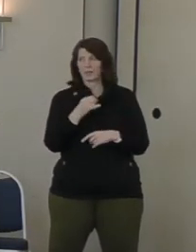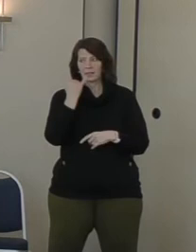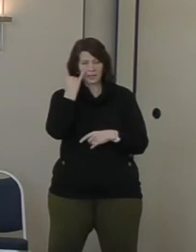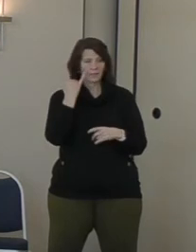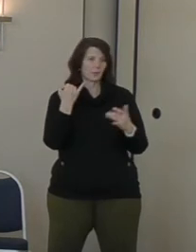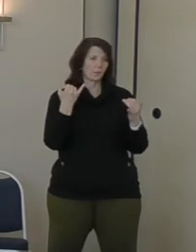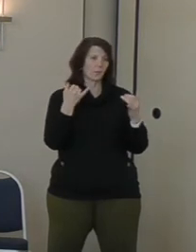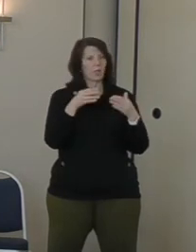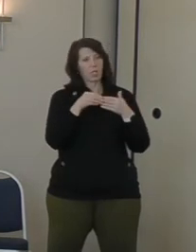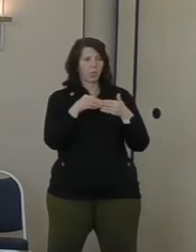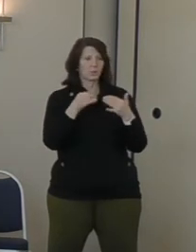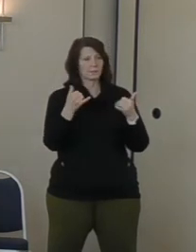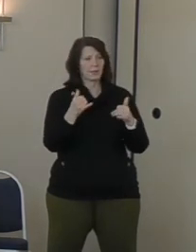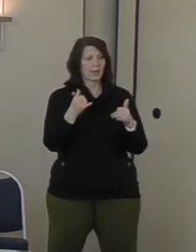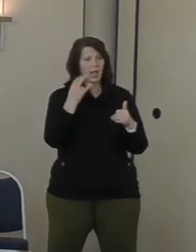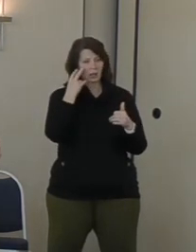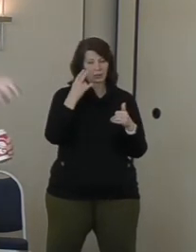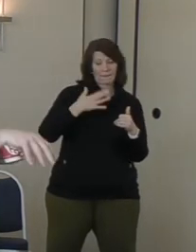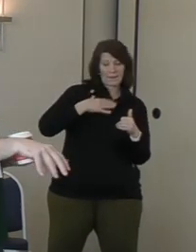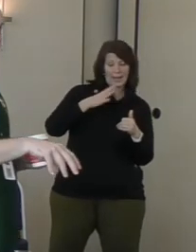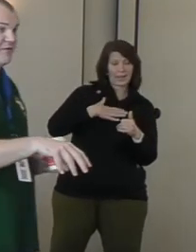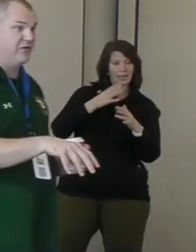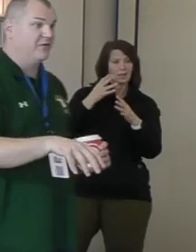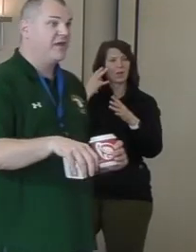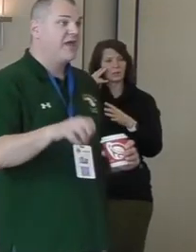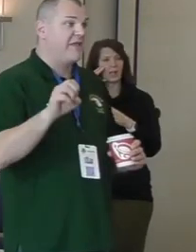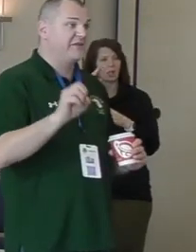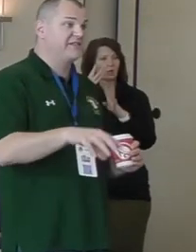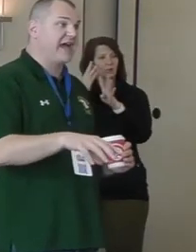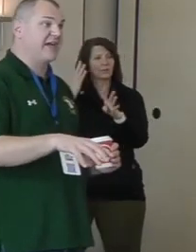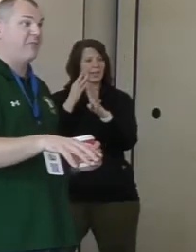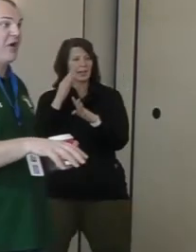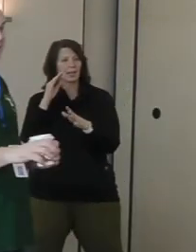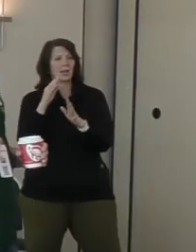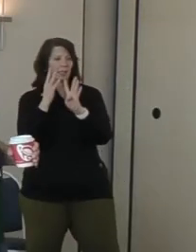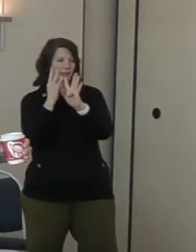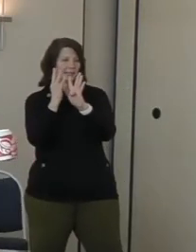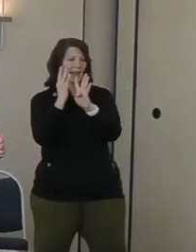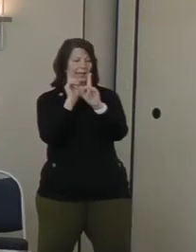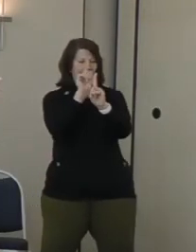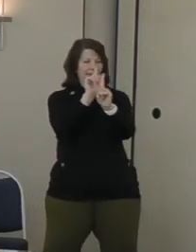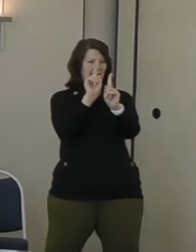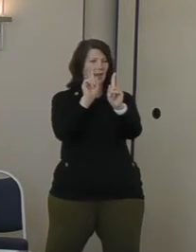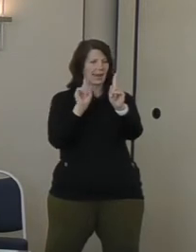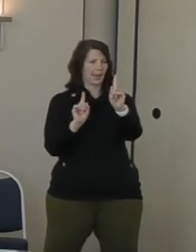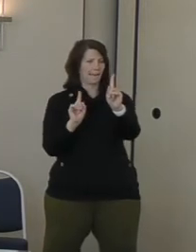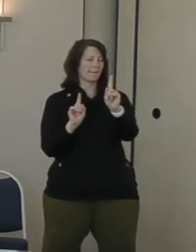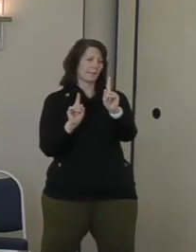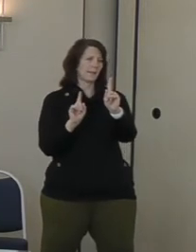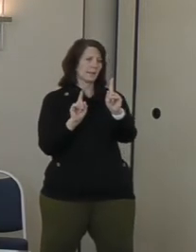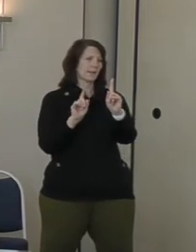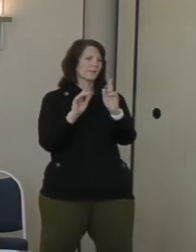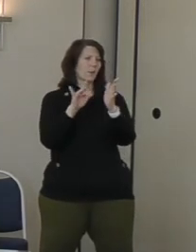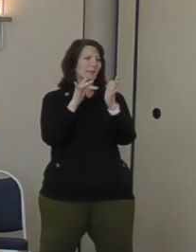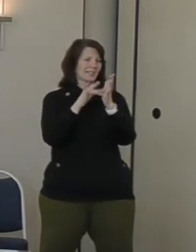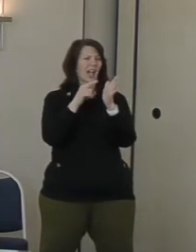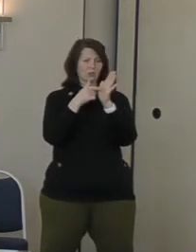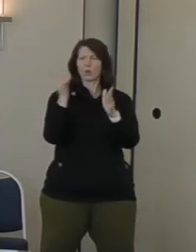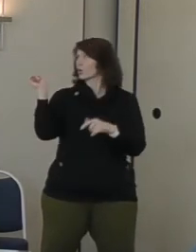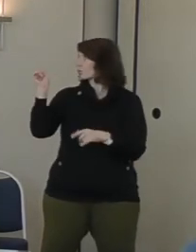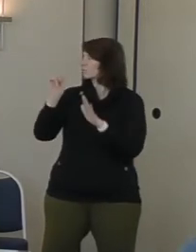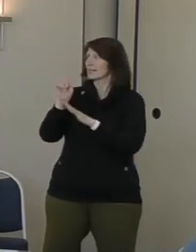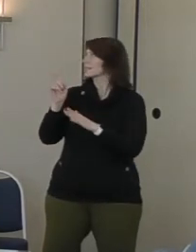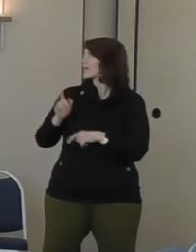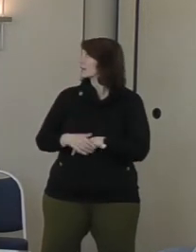have my guys, like, they look to stack up in the middle of the field, and they'll stack up off the centers and run lines off the centers. So we'll see this here in a second.